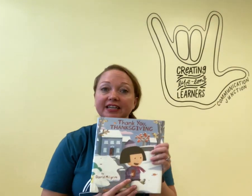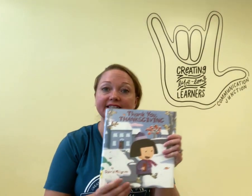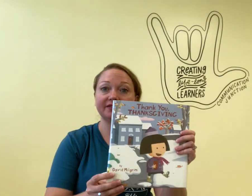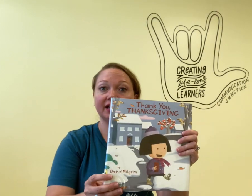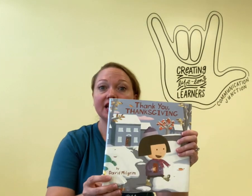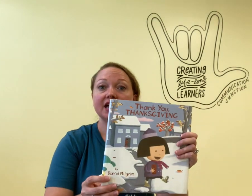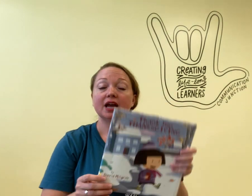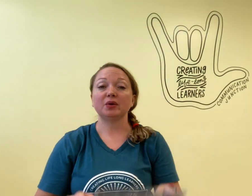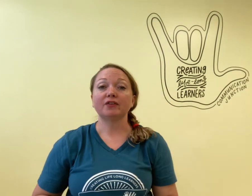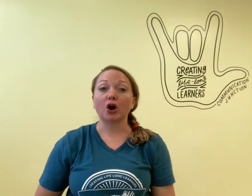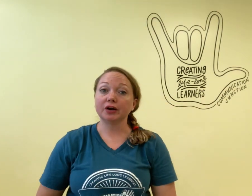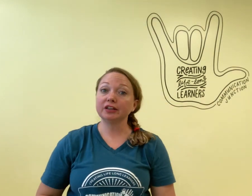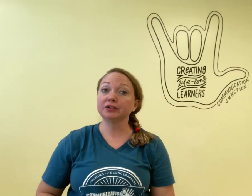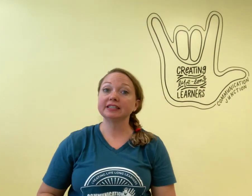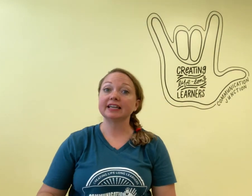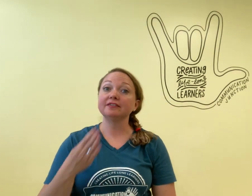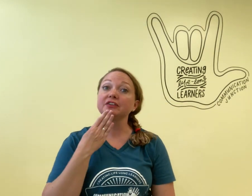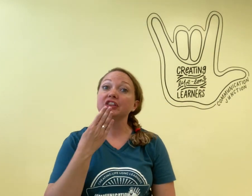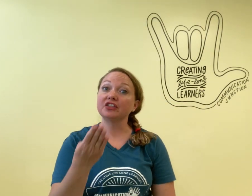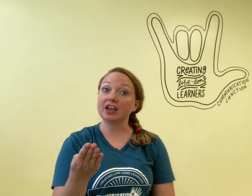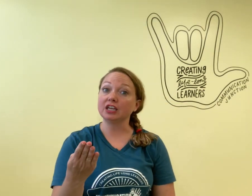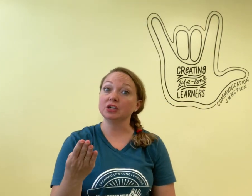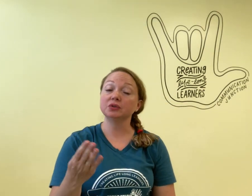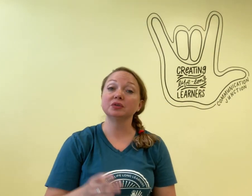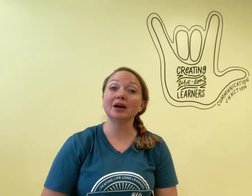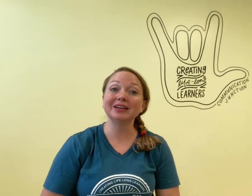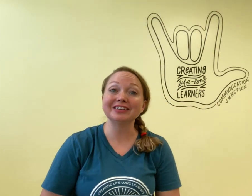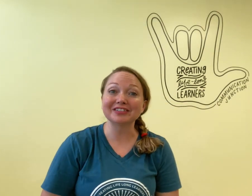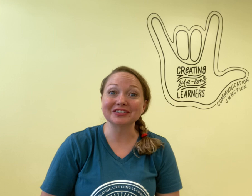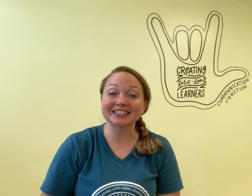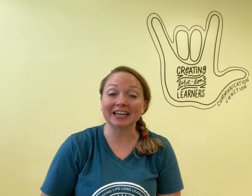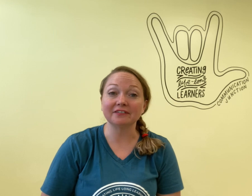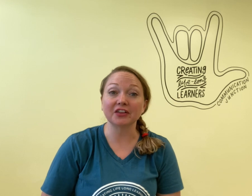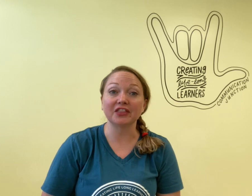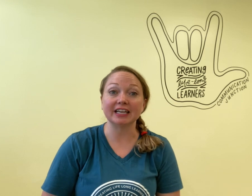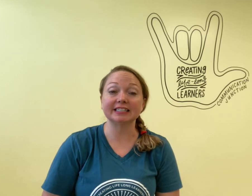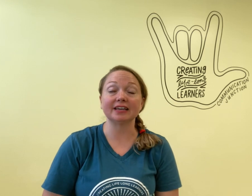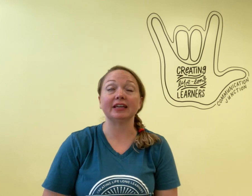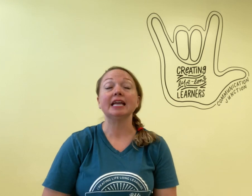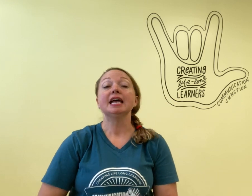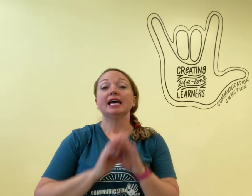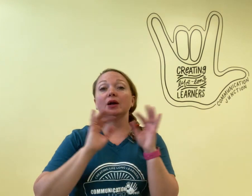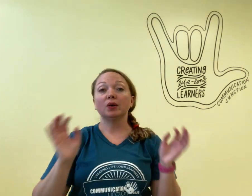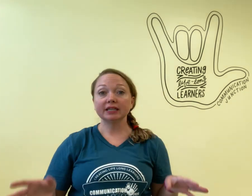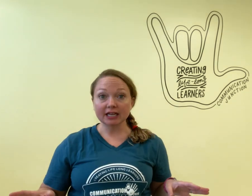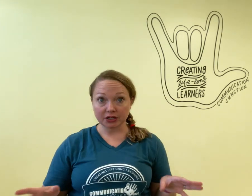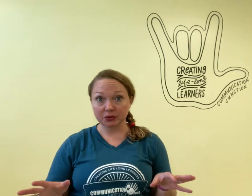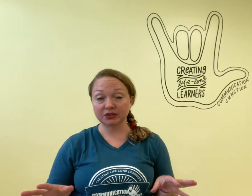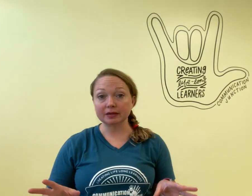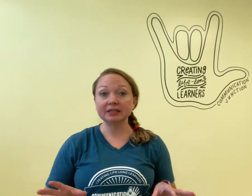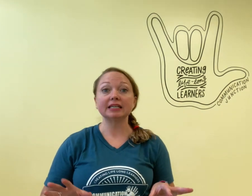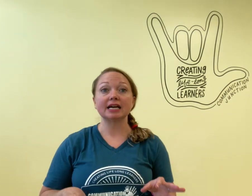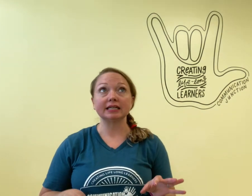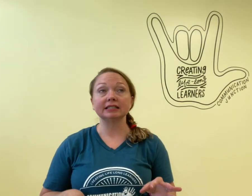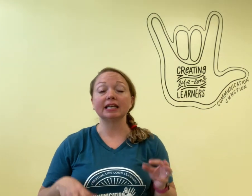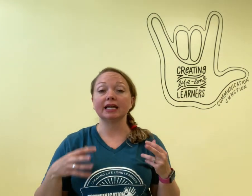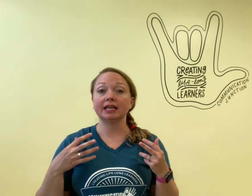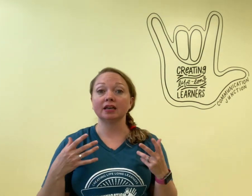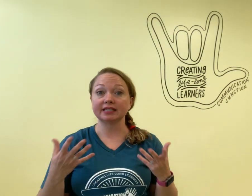Thanksgiving. And we've already learned the sign for thank you, so now we need to learn the sign for Thanksgiving. And I want to tell you, some signs in sign